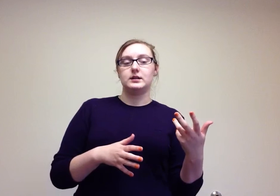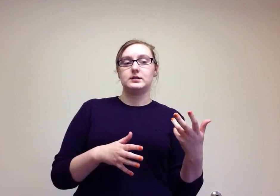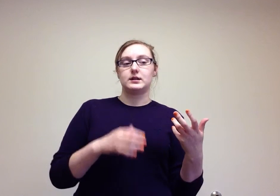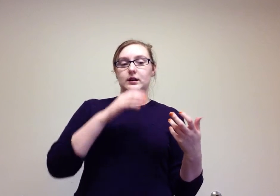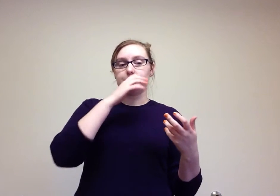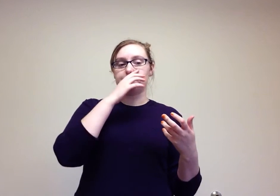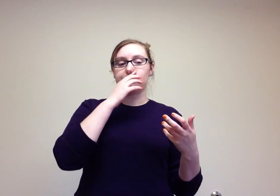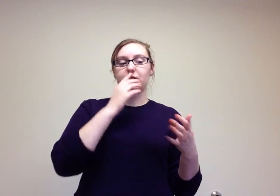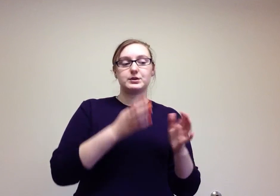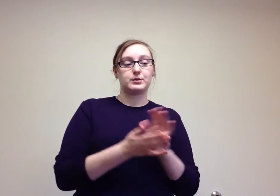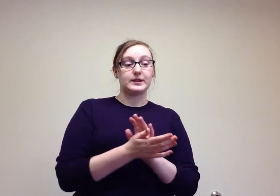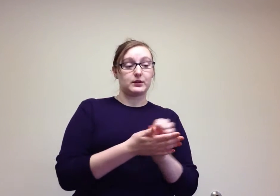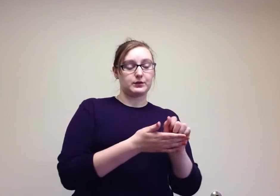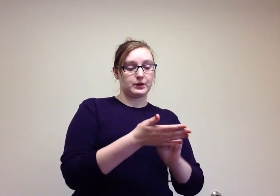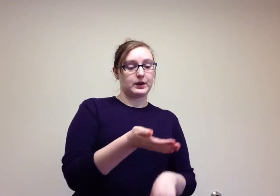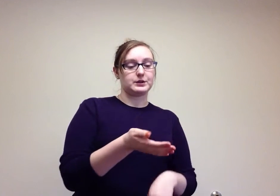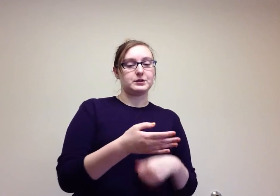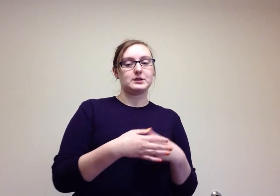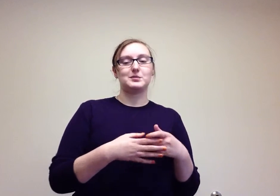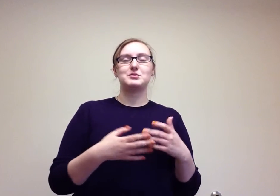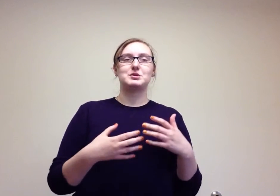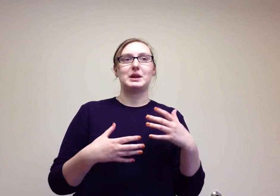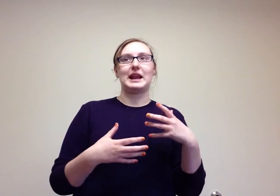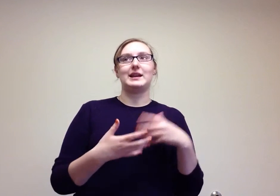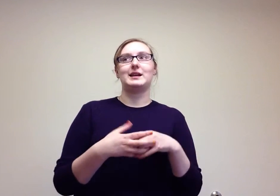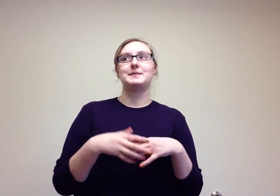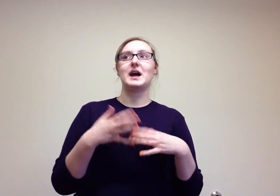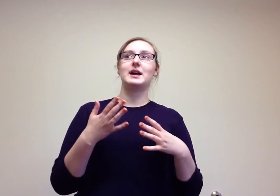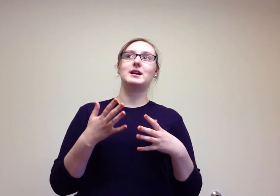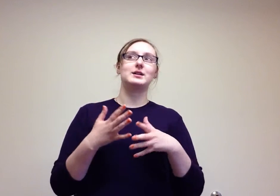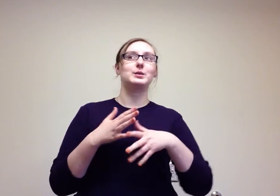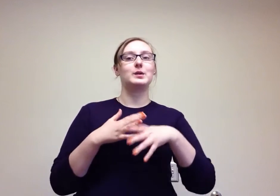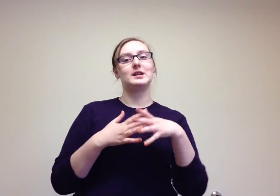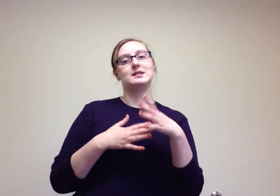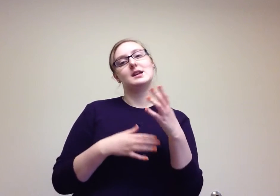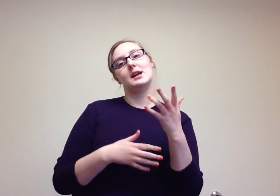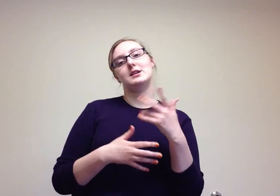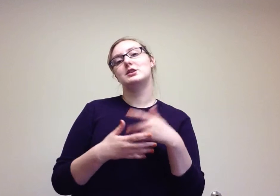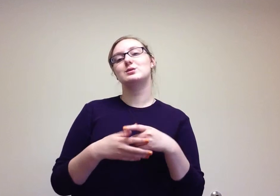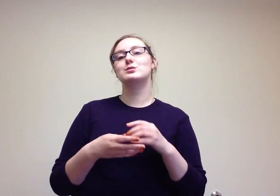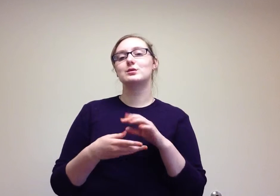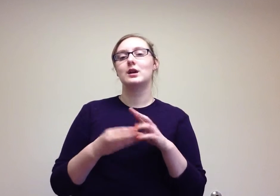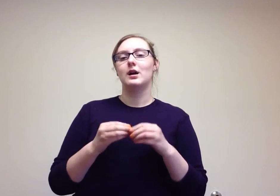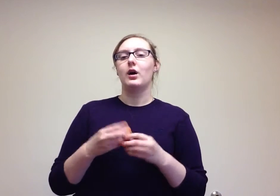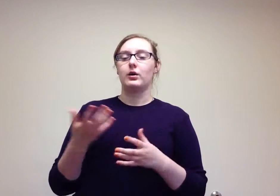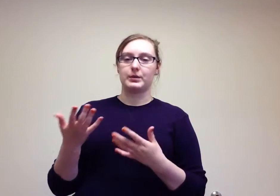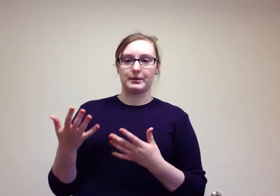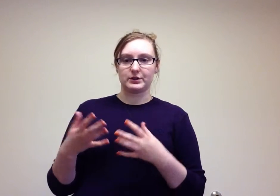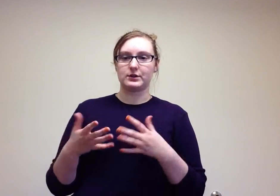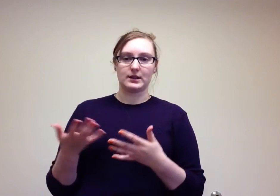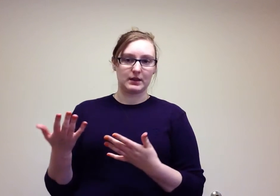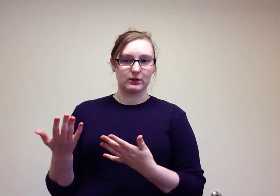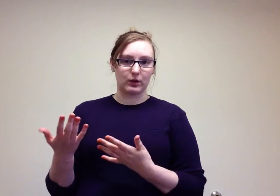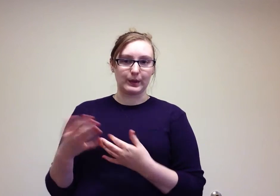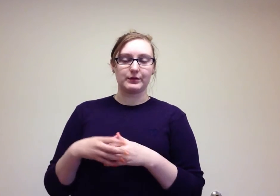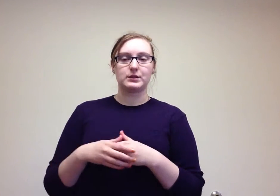is, I want you to write down for your answers. Don't just put like height, weight, age, because those are all pretty much the same thing. They're all relevant to each